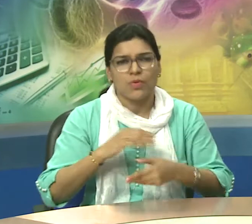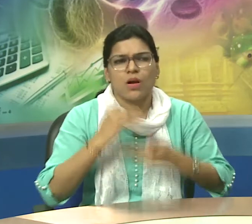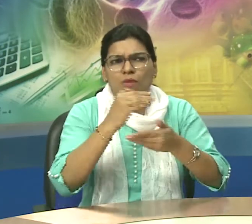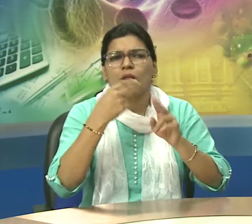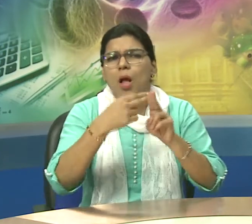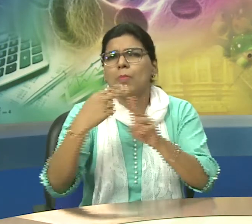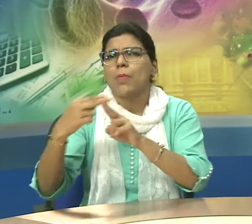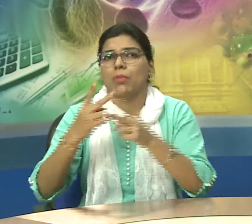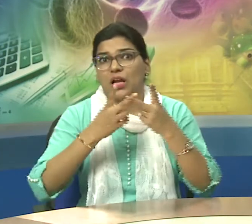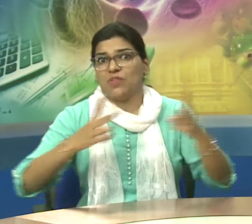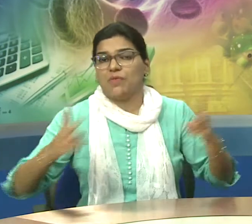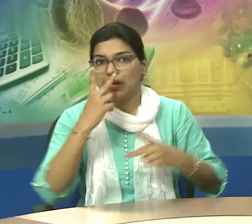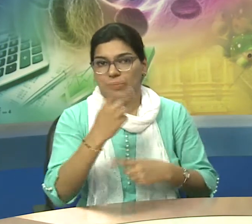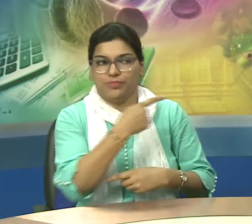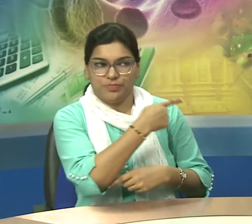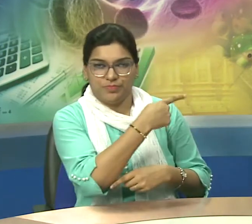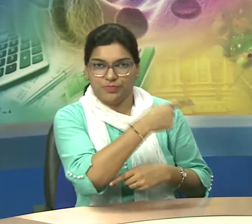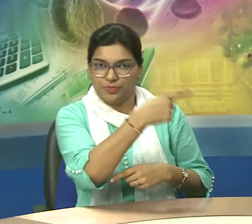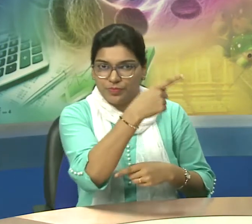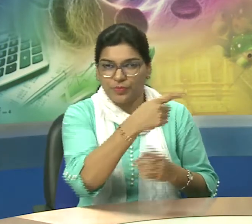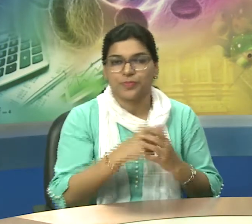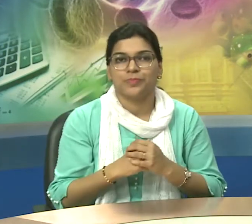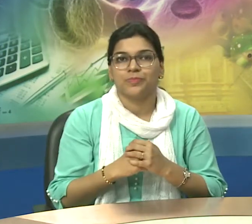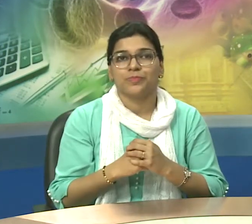earlier been awarded the